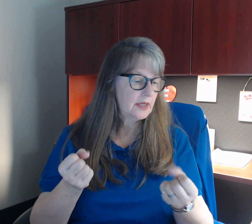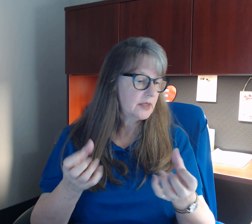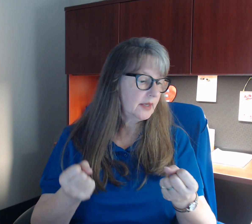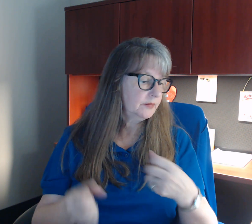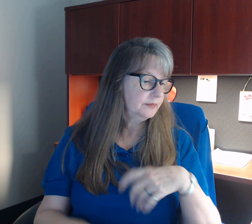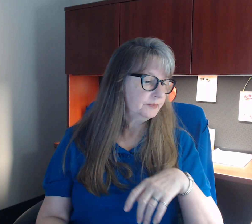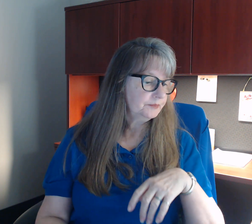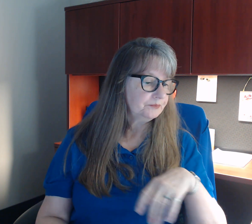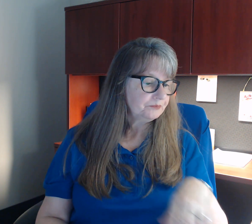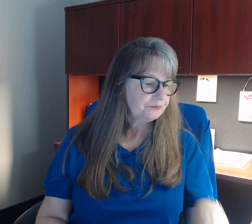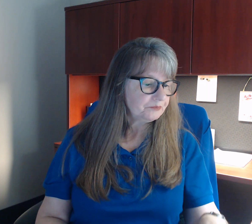Sign.